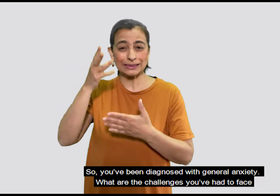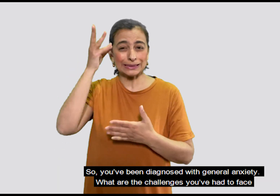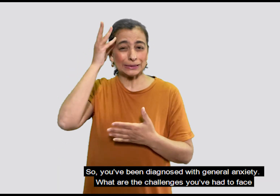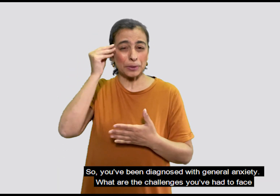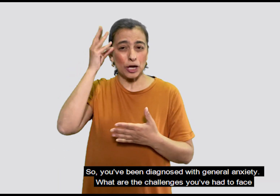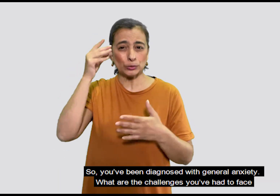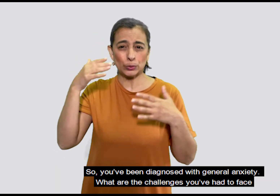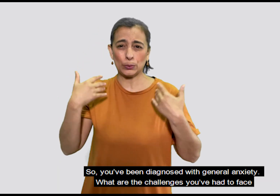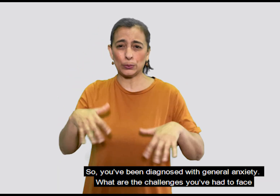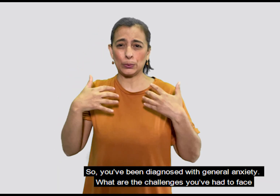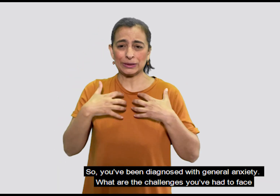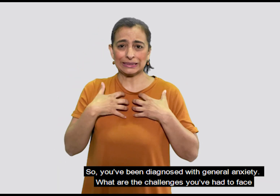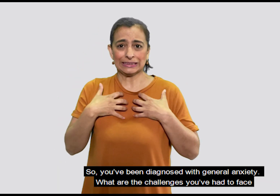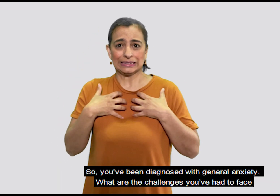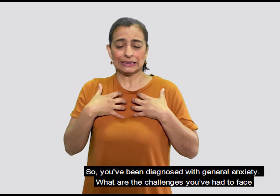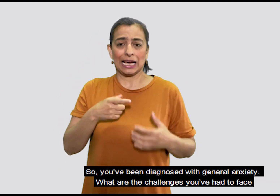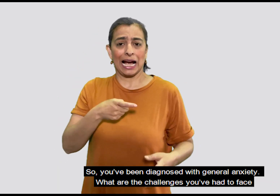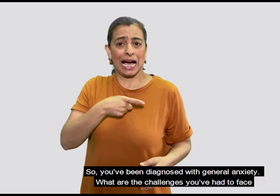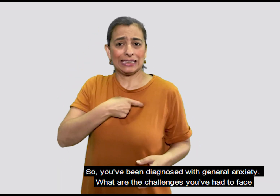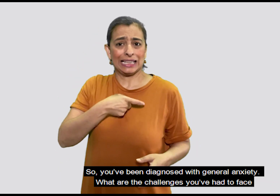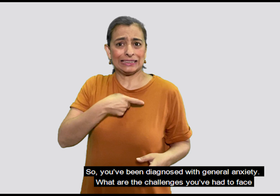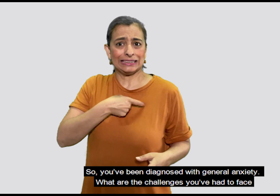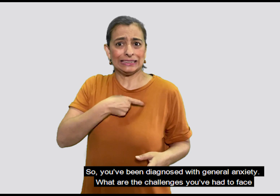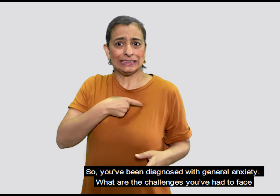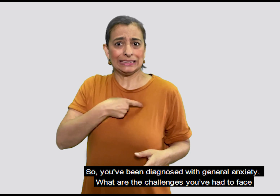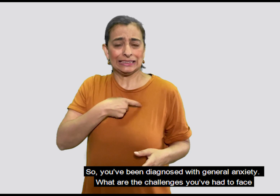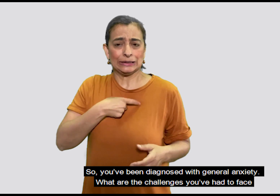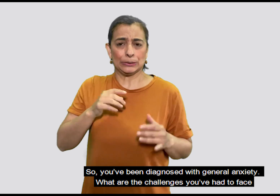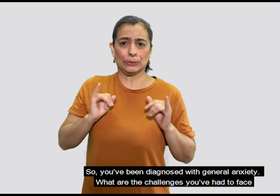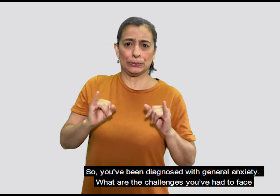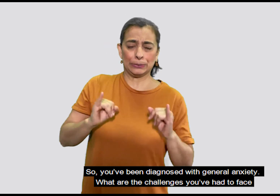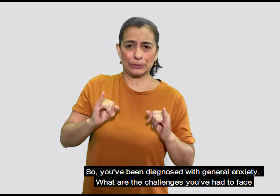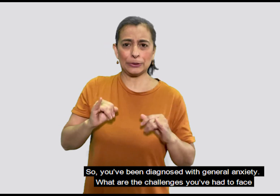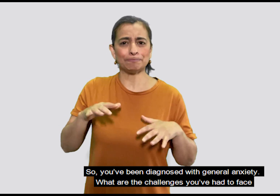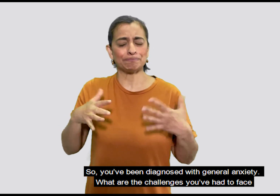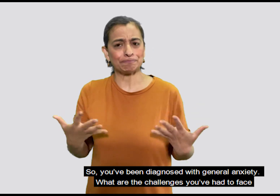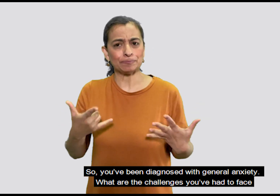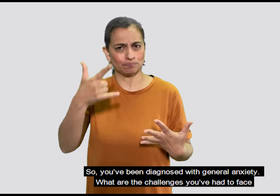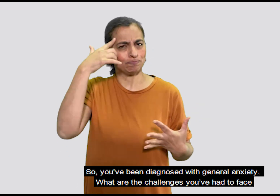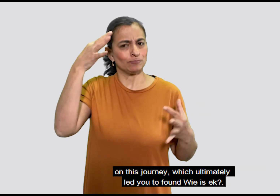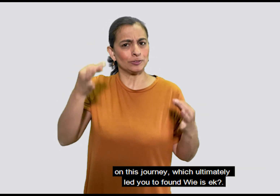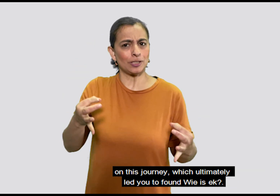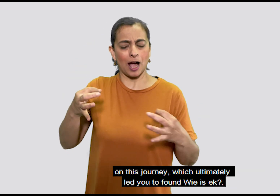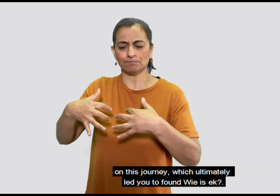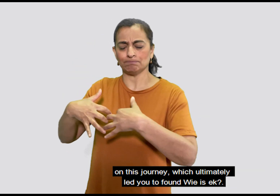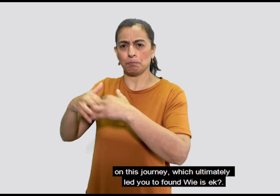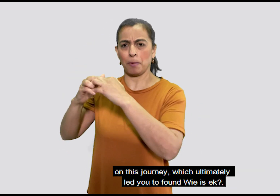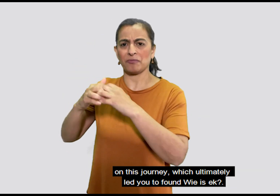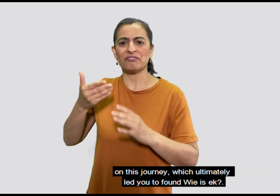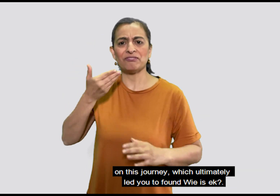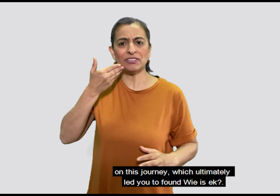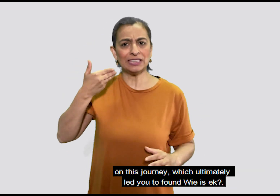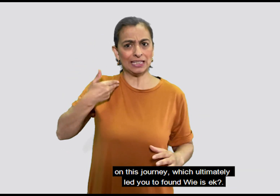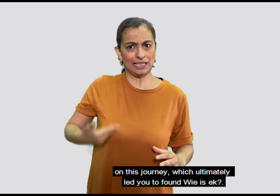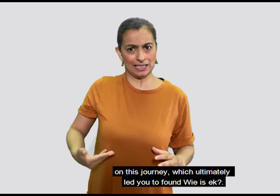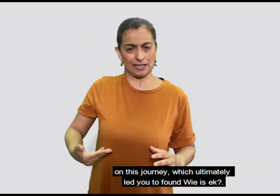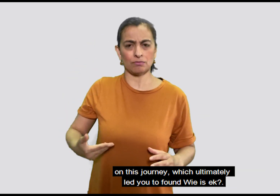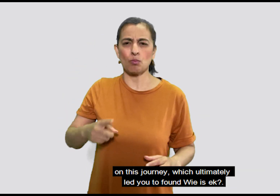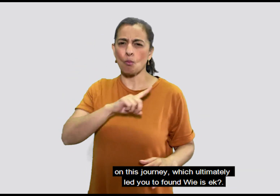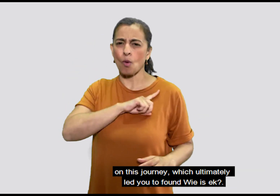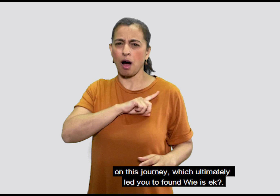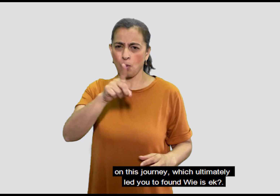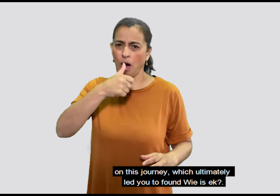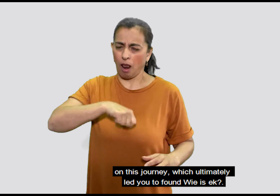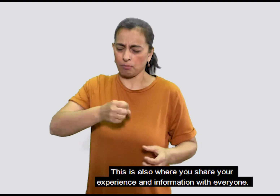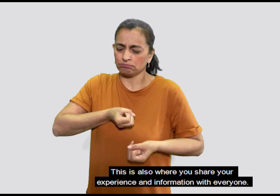So, you've been diagnosed with general anxiety. What are the challenges you've had to face on this journey, which ultimately